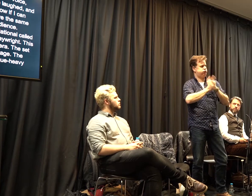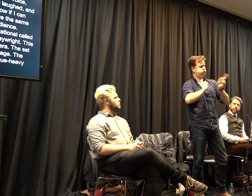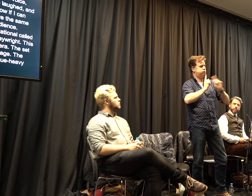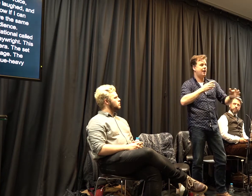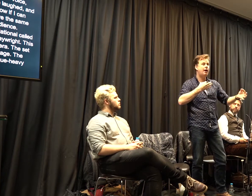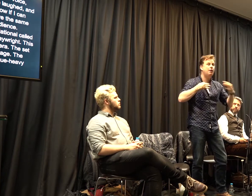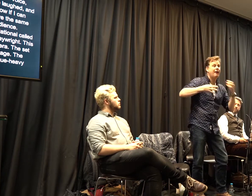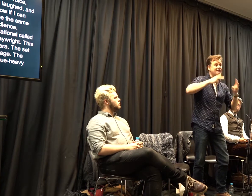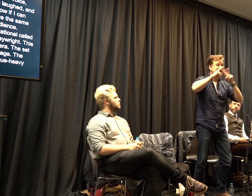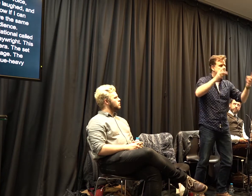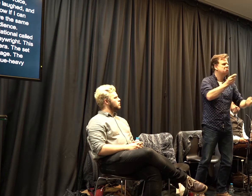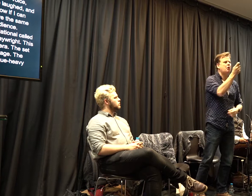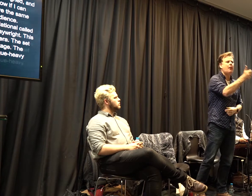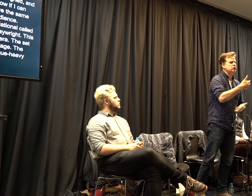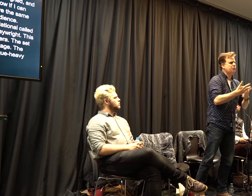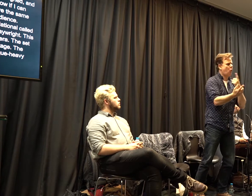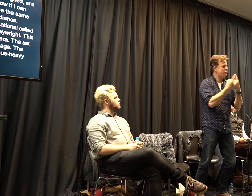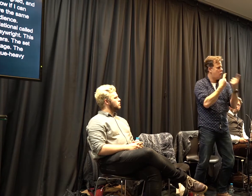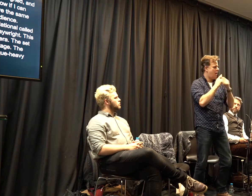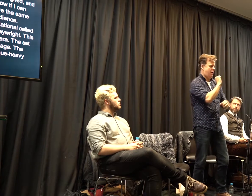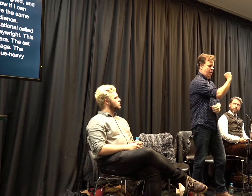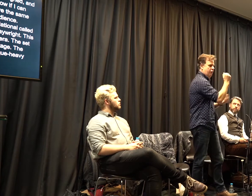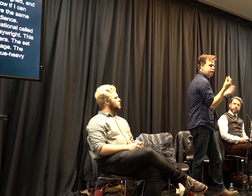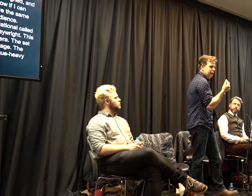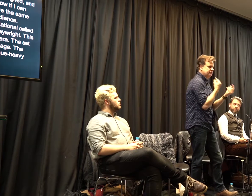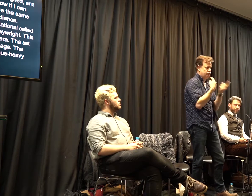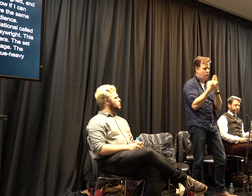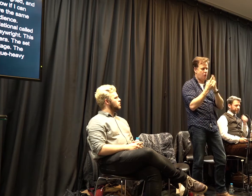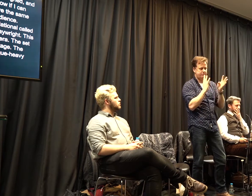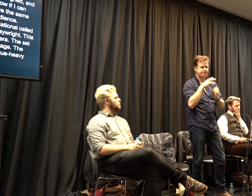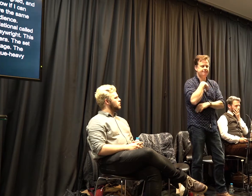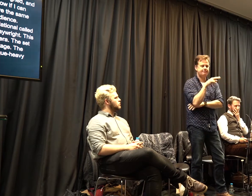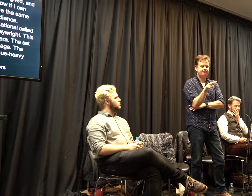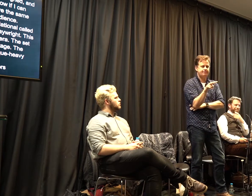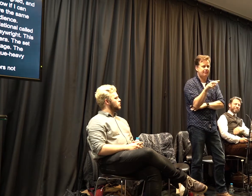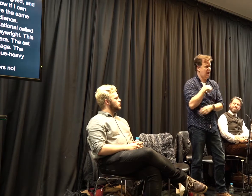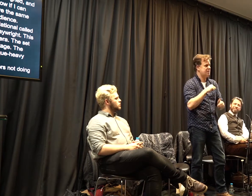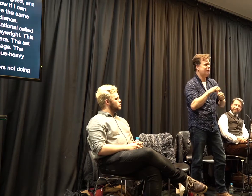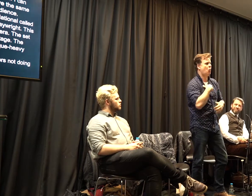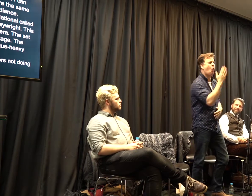Watching across this plain set, with the actors not doing much movement,